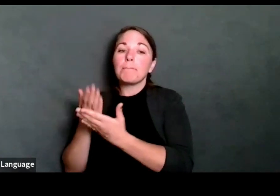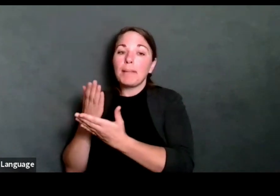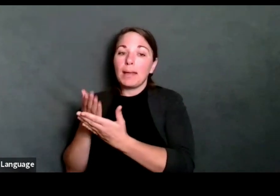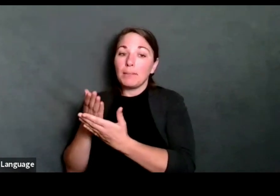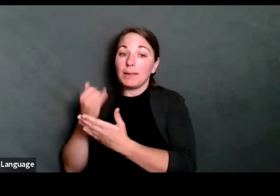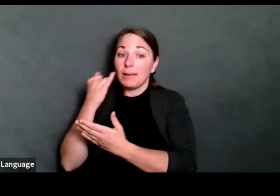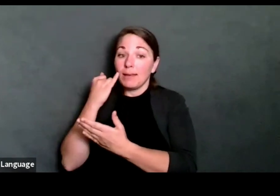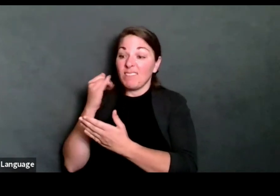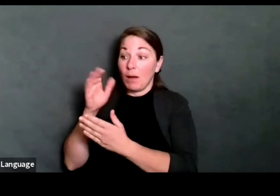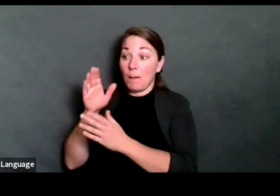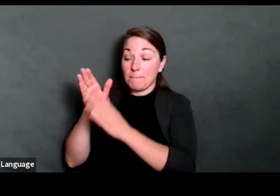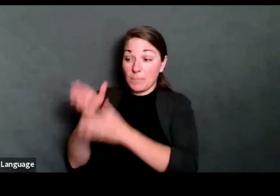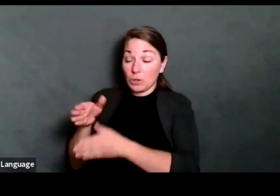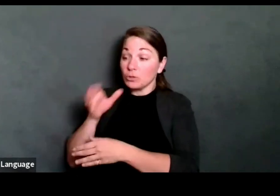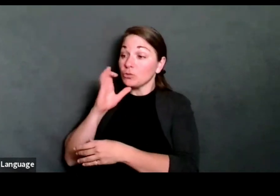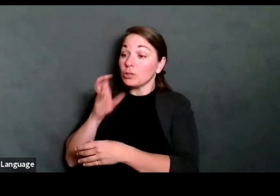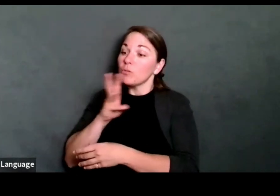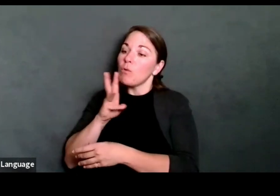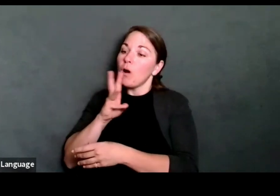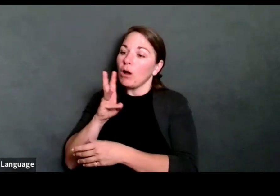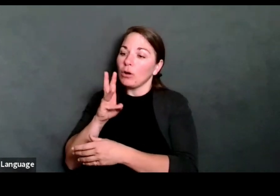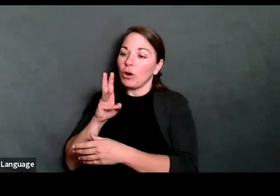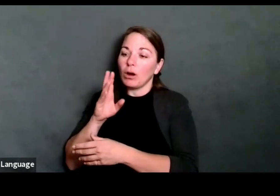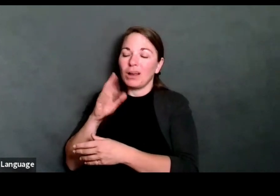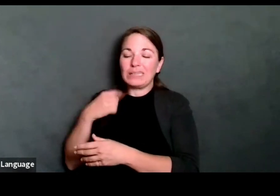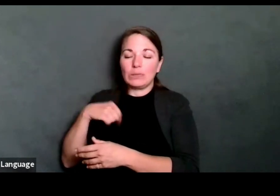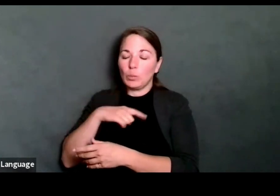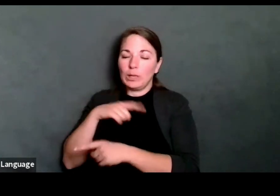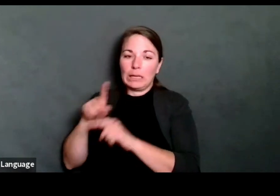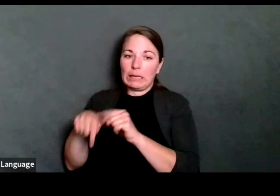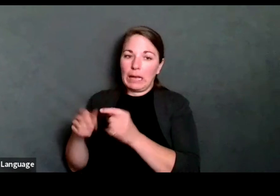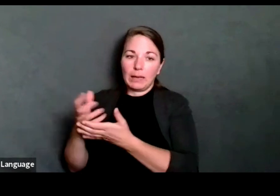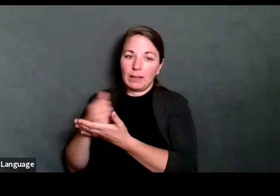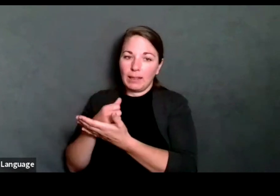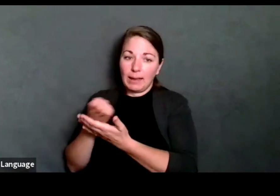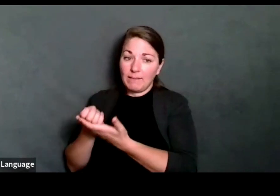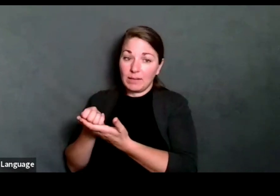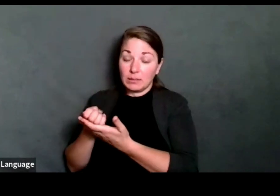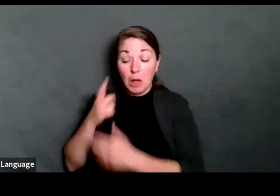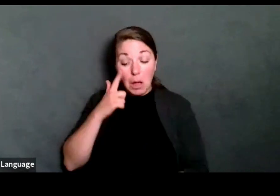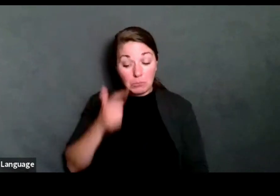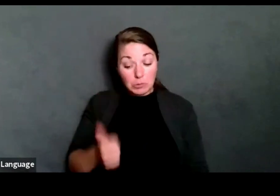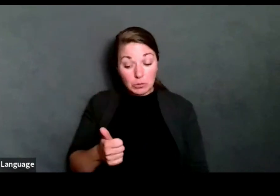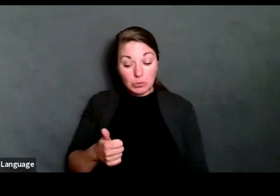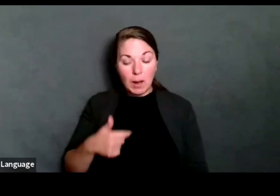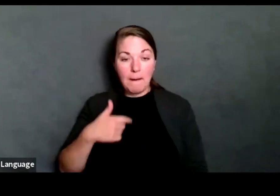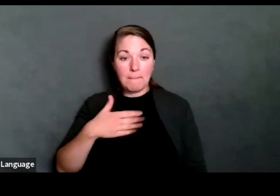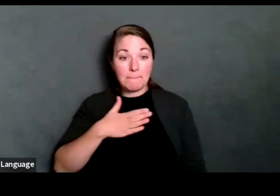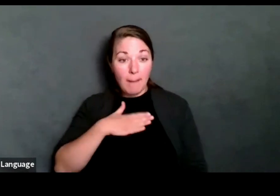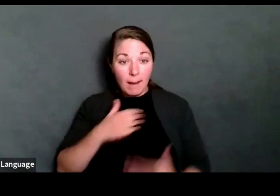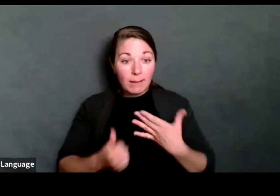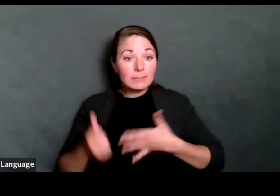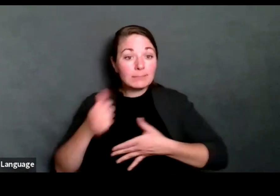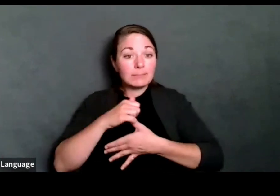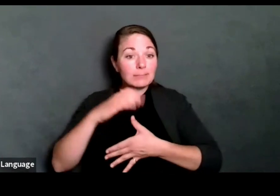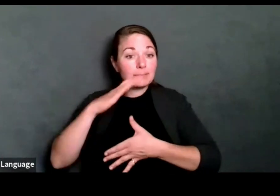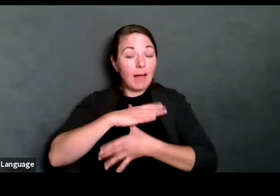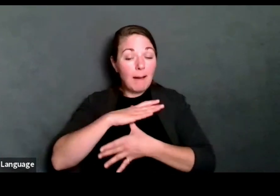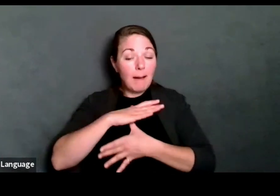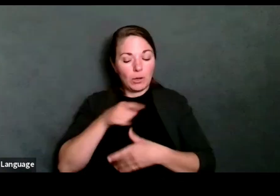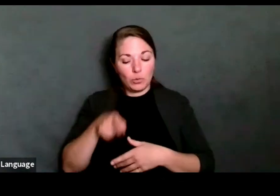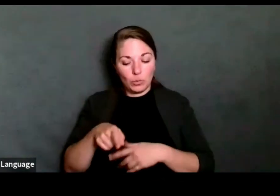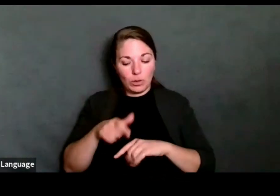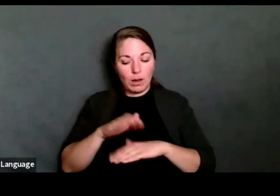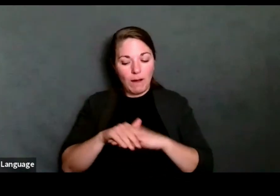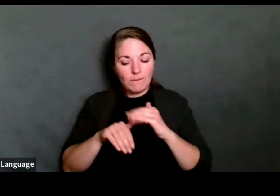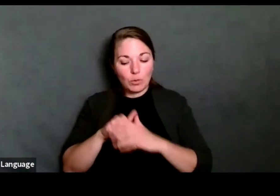that evidence. So you get to make the choice. All I care about is that you're comfortable and that you get to make the choices